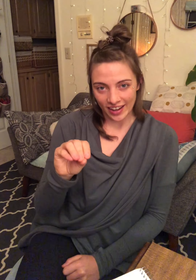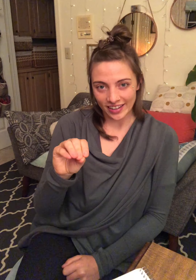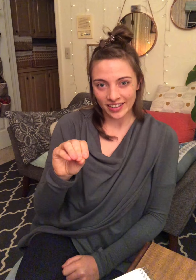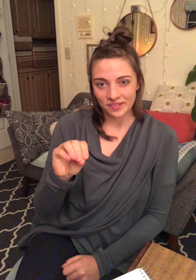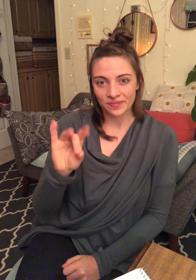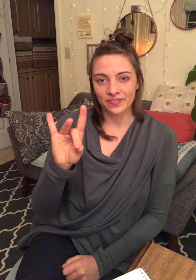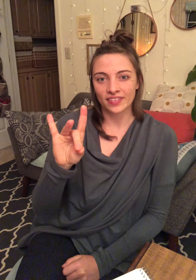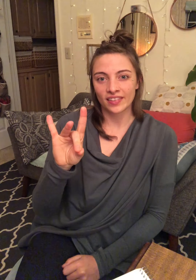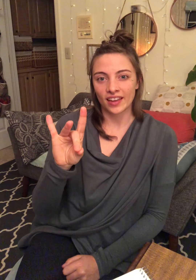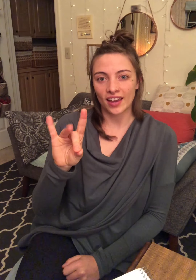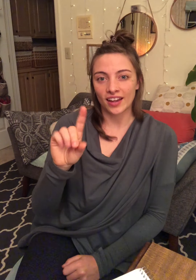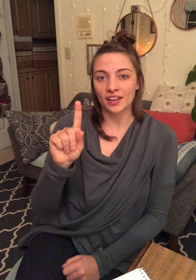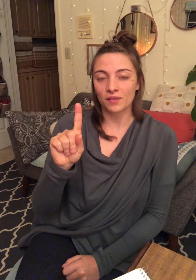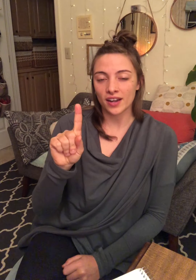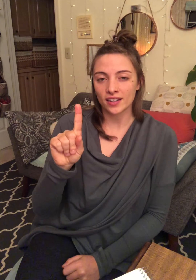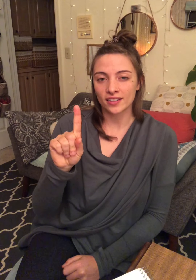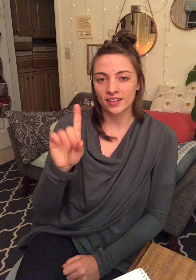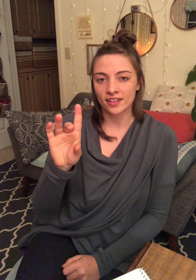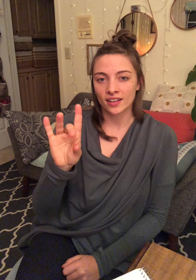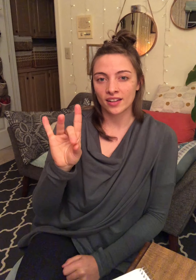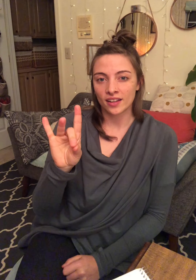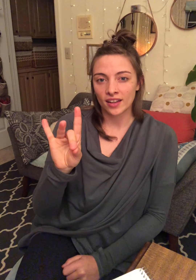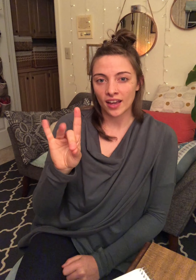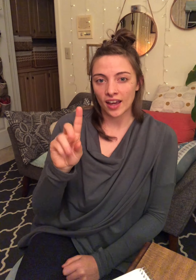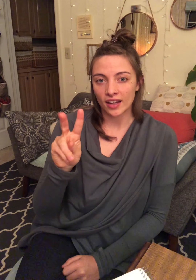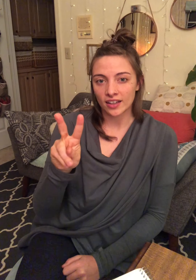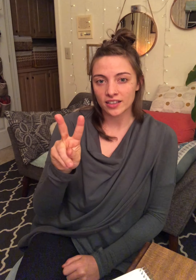80, 81, 82,